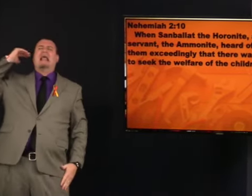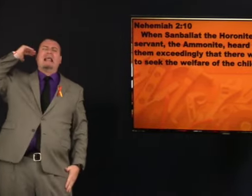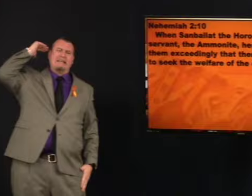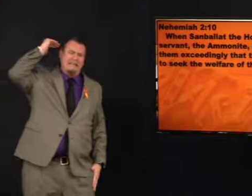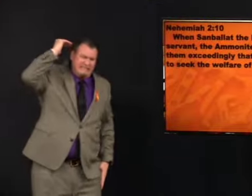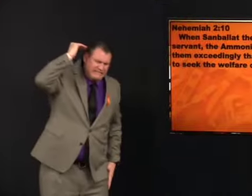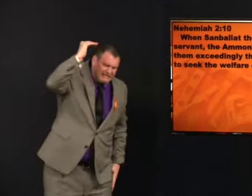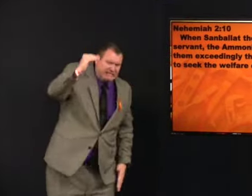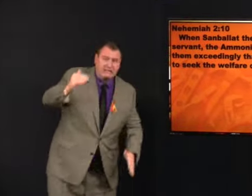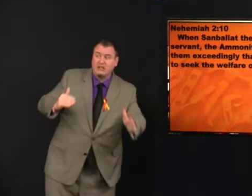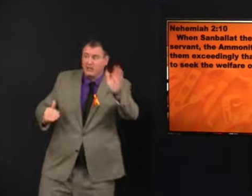exceedingly.